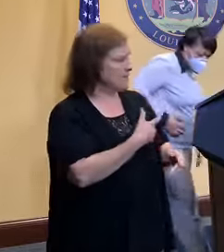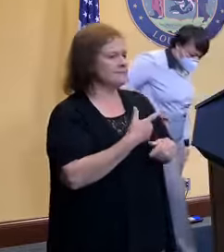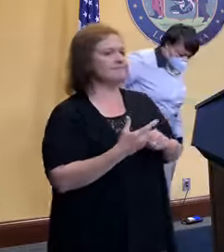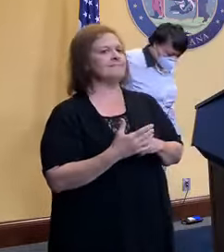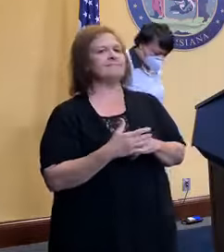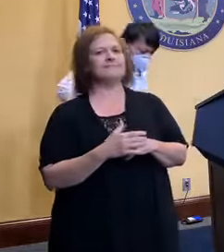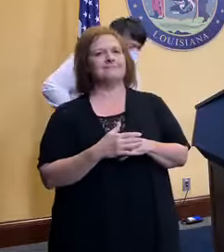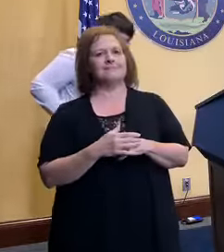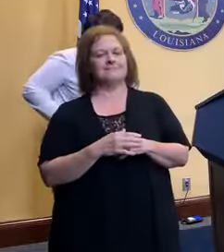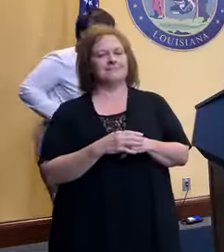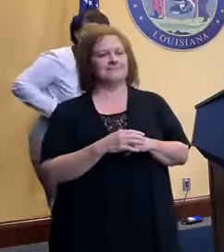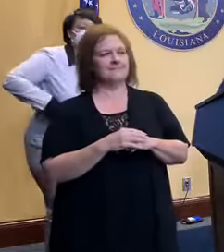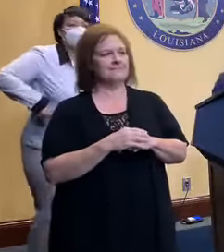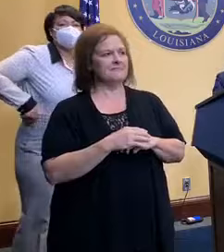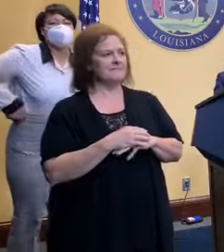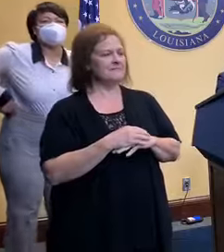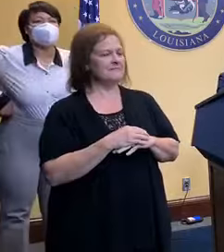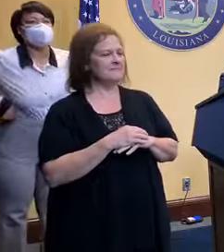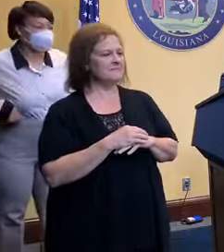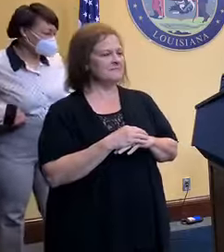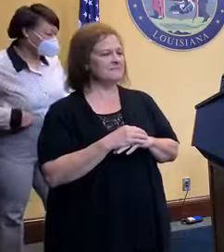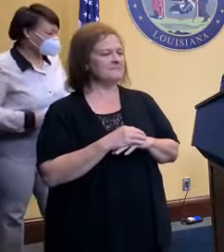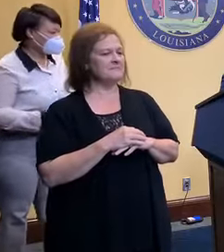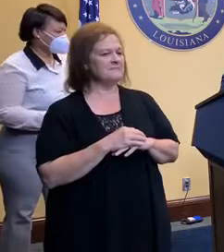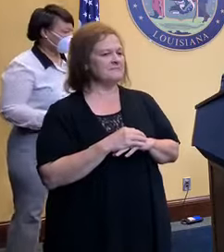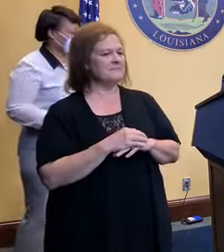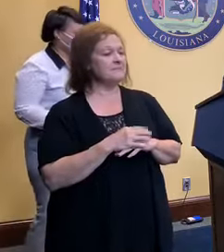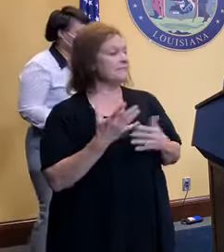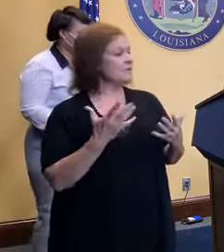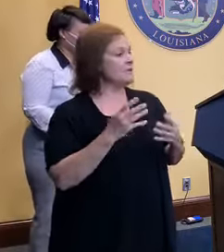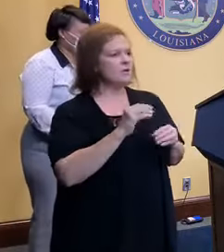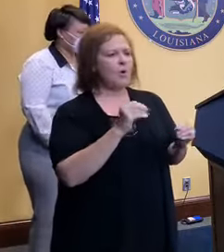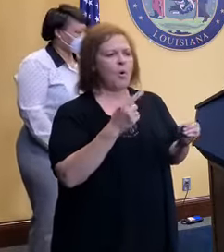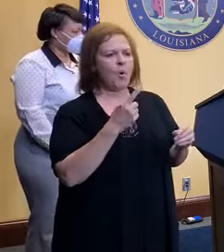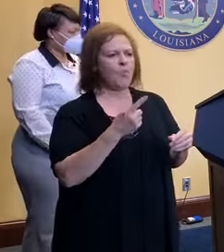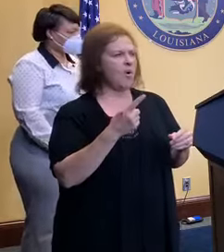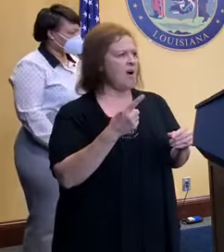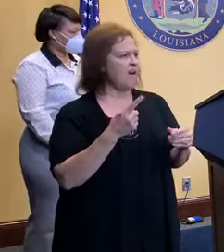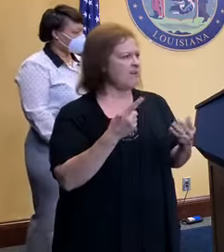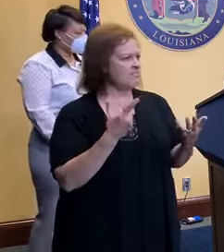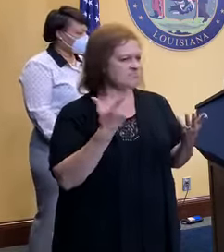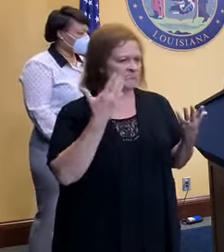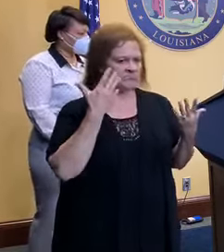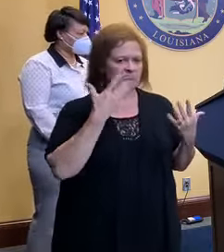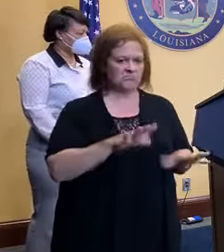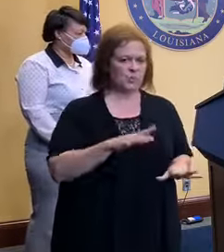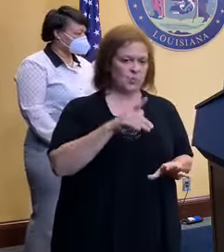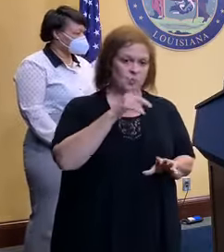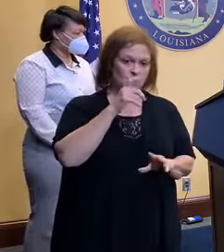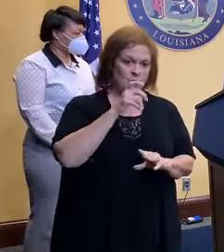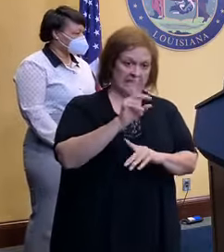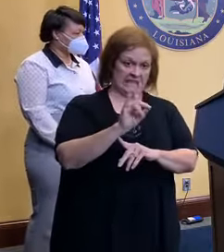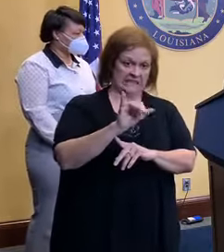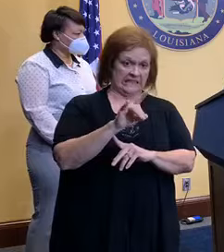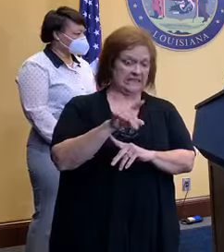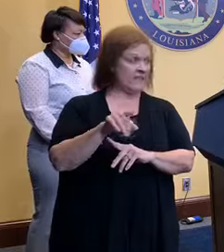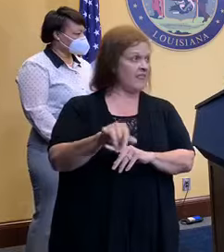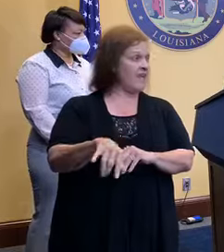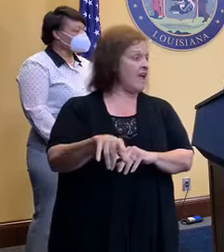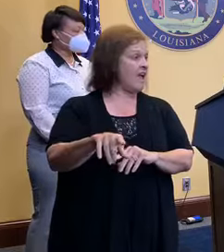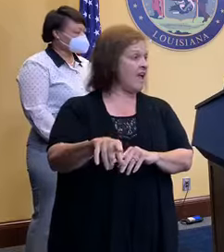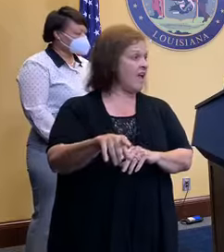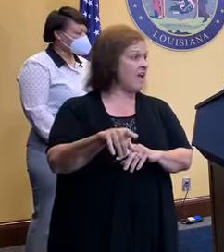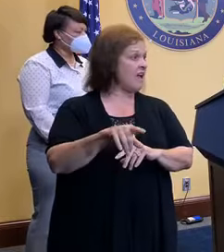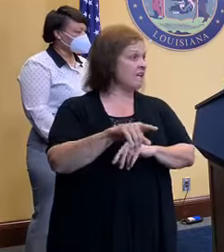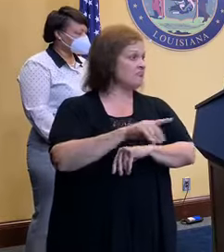that? It's my fault. So no one has claimed responsibility for the attack. We do know what type of attack